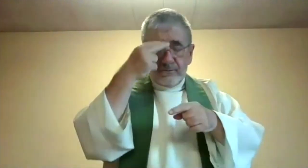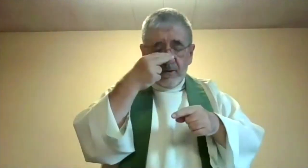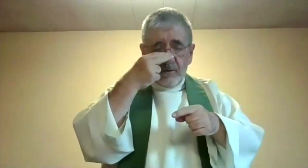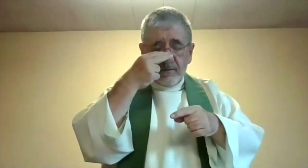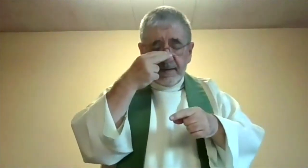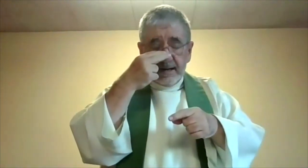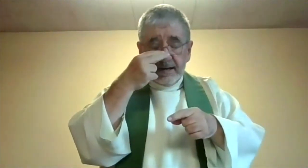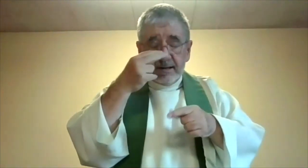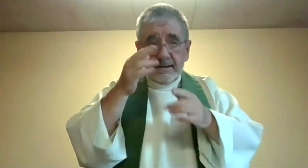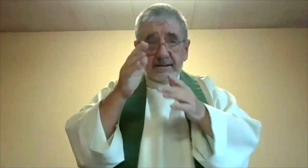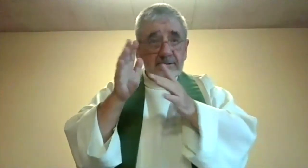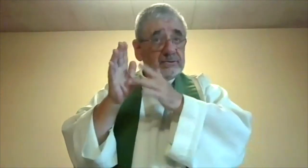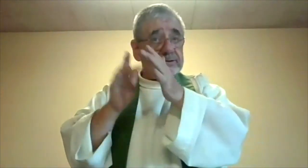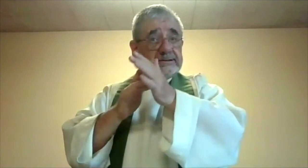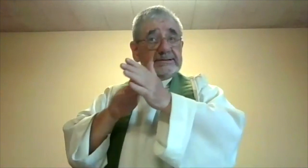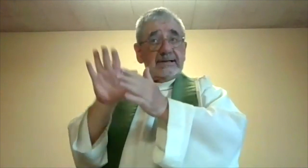chariots.